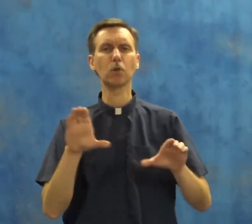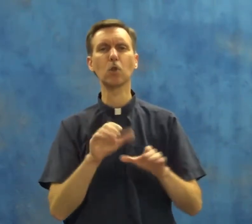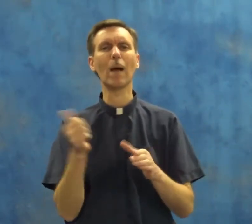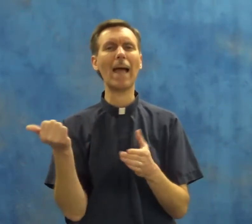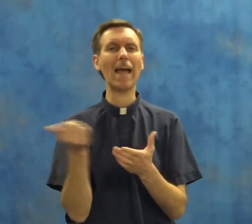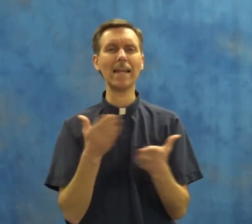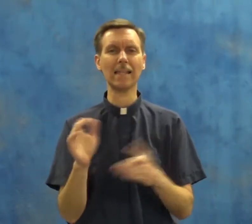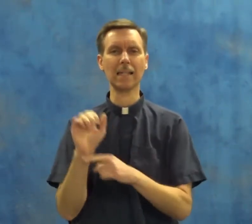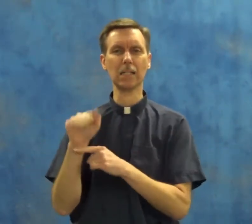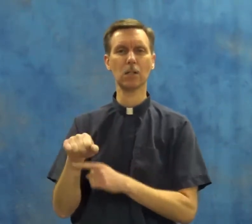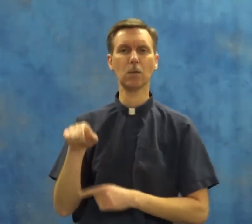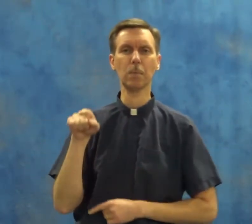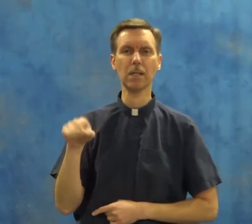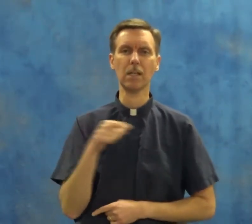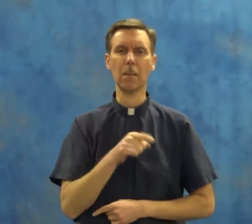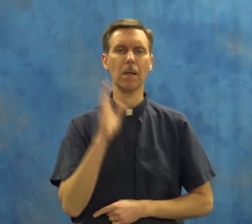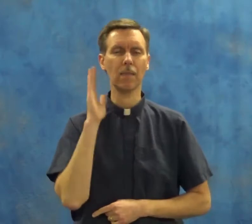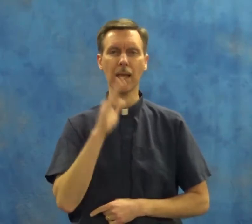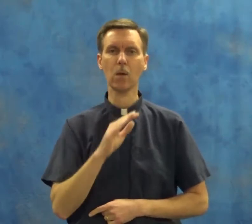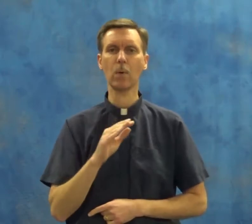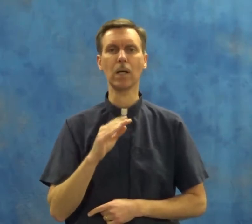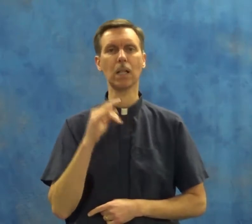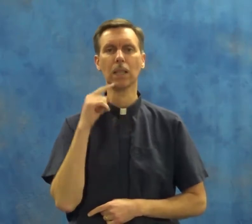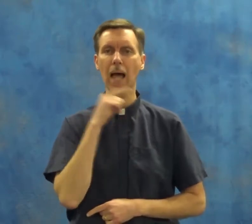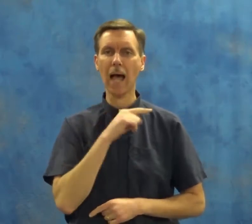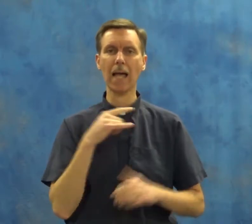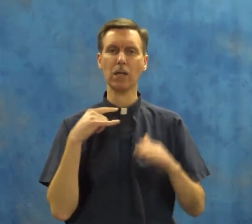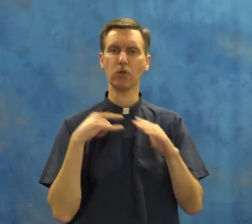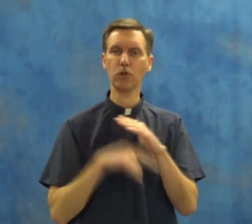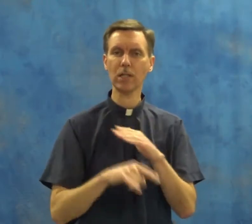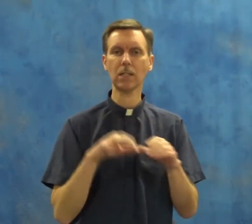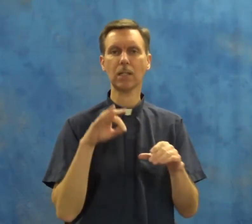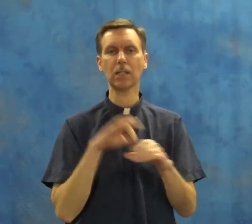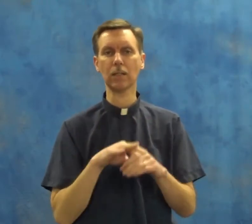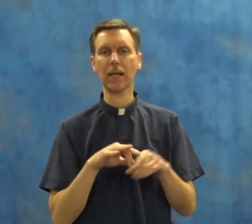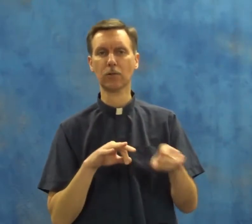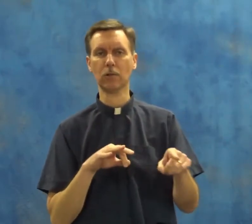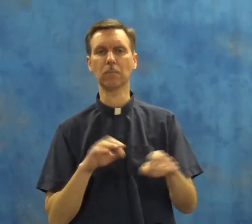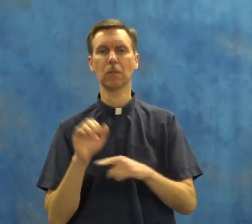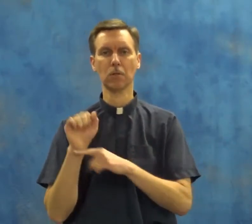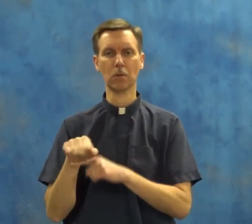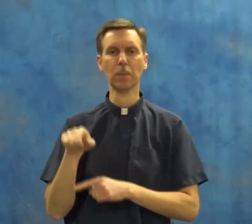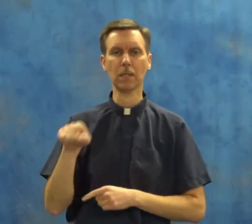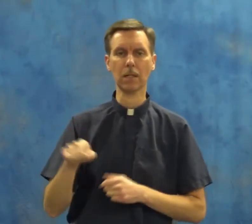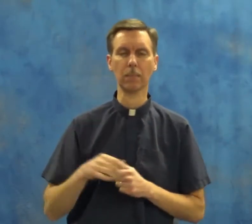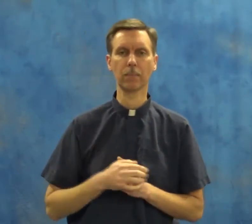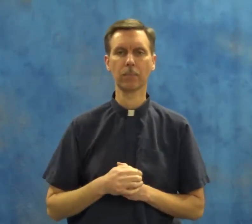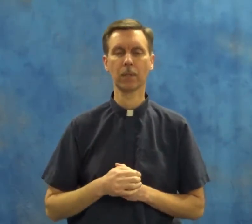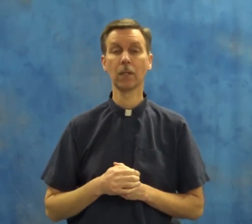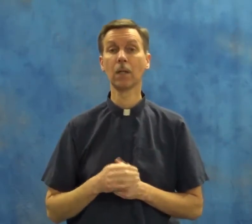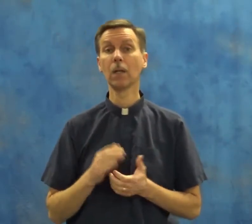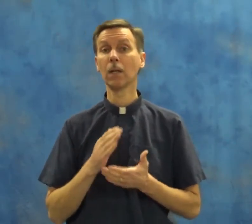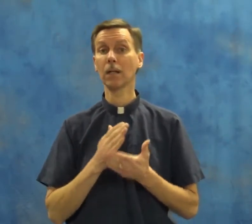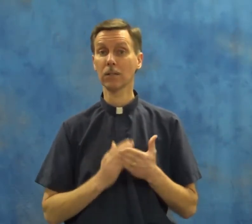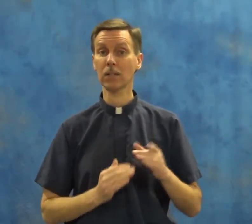do anything to beat him. They will lie and cheat in the election to beat him.